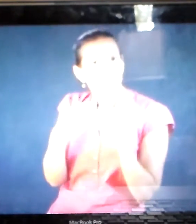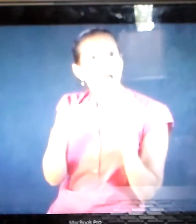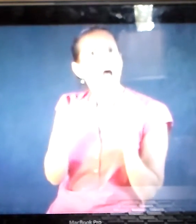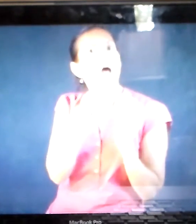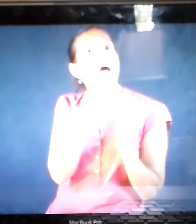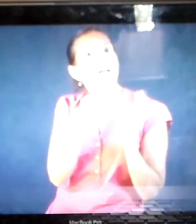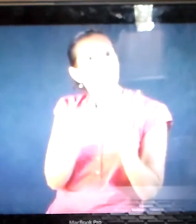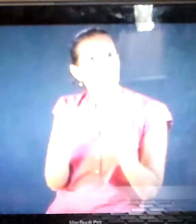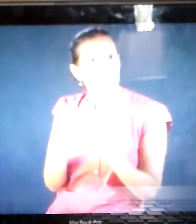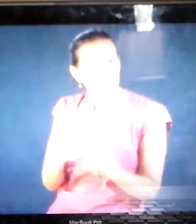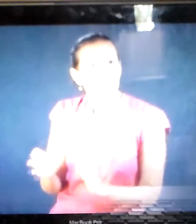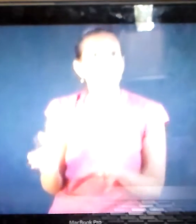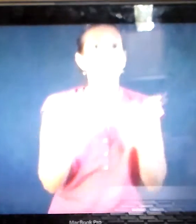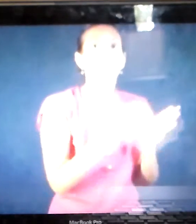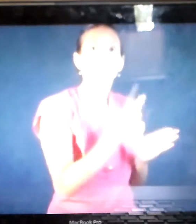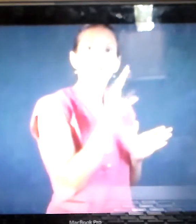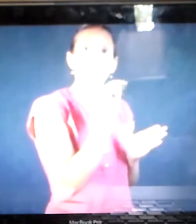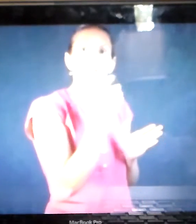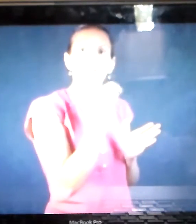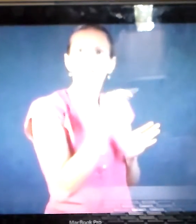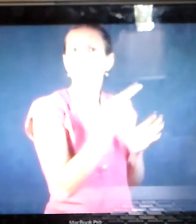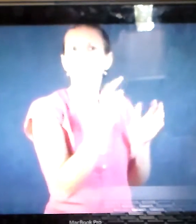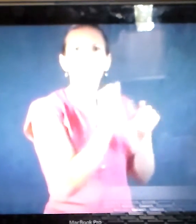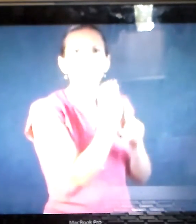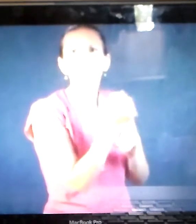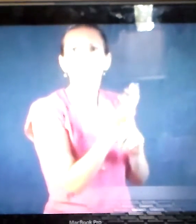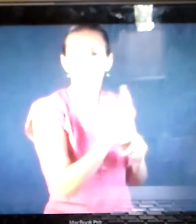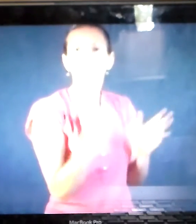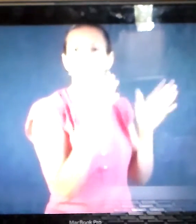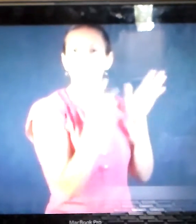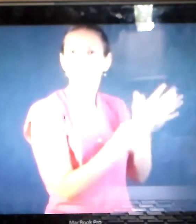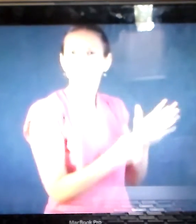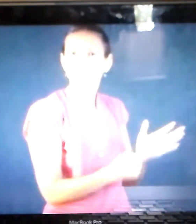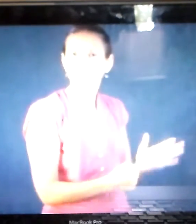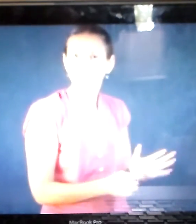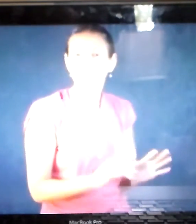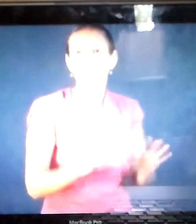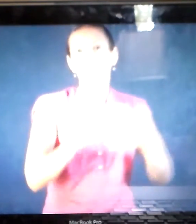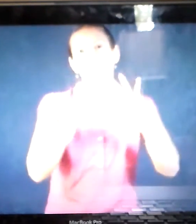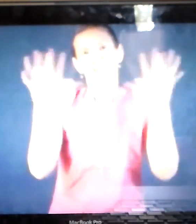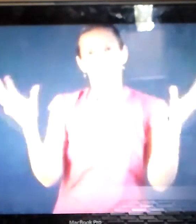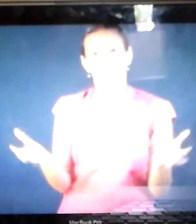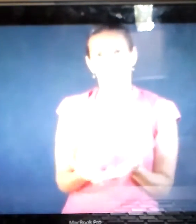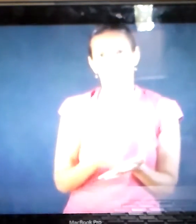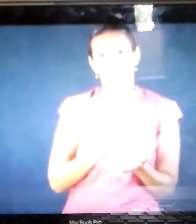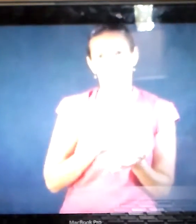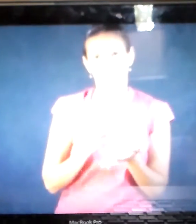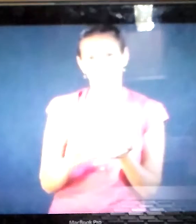the lecture in English and things, and we can notice the different